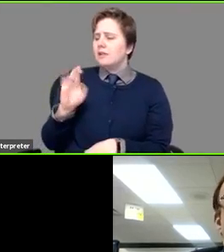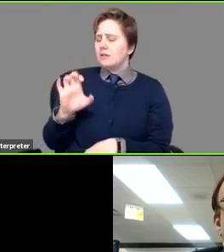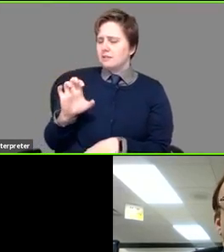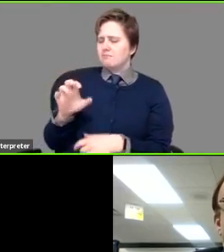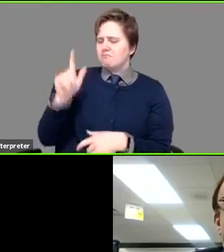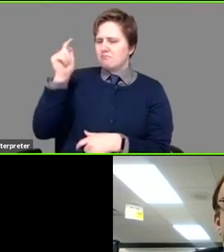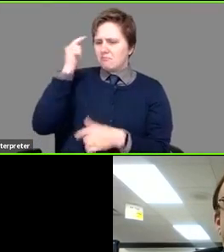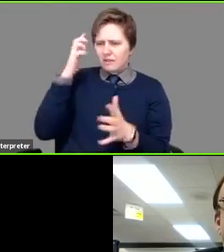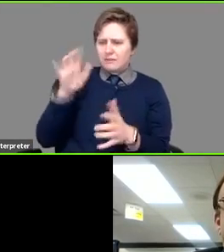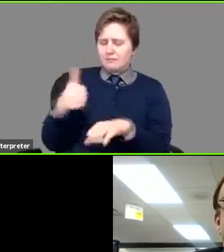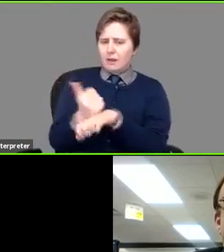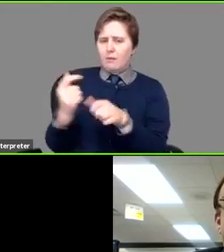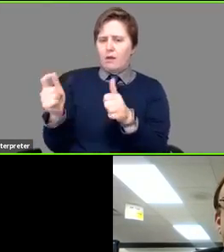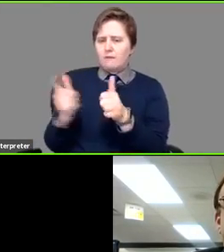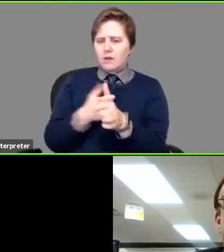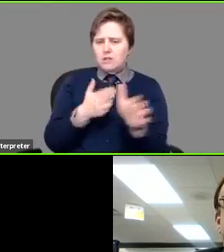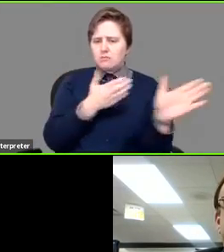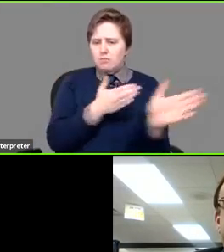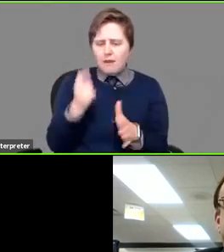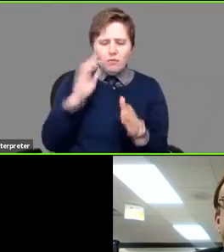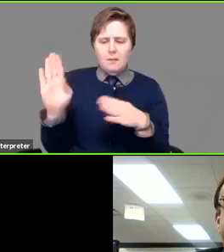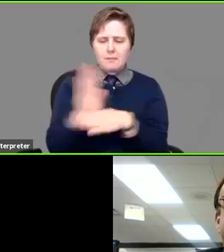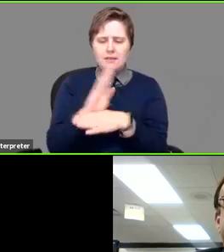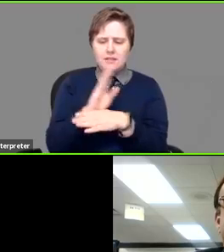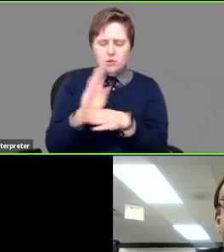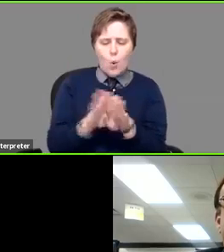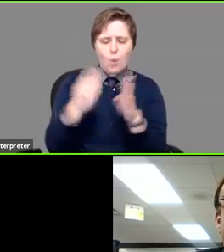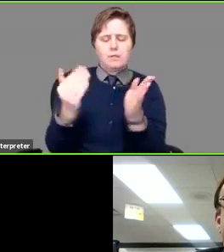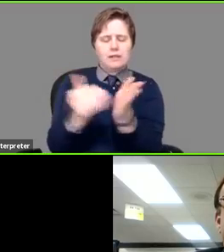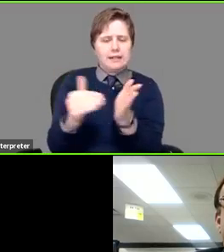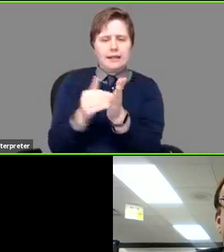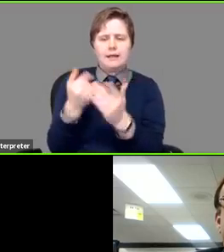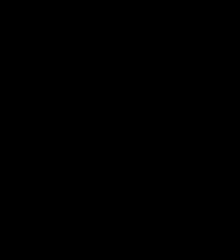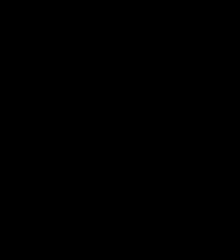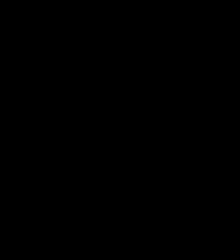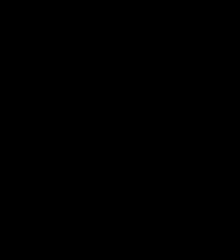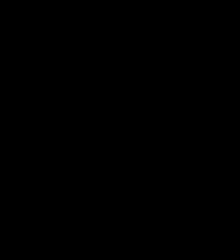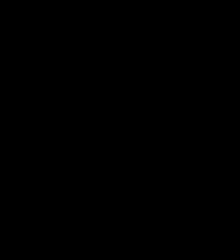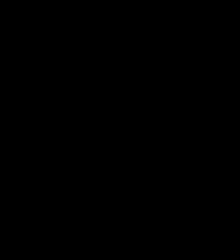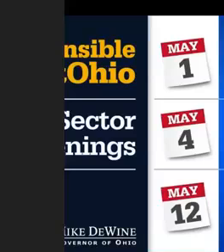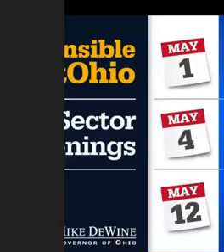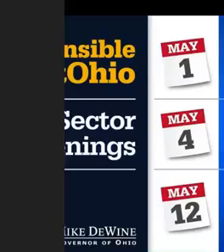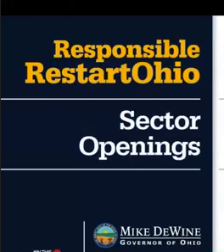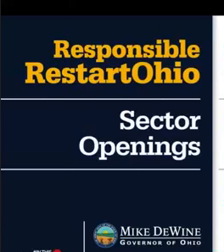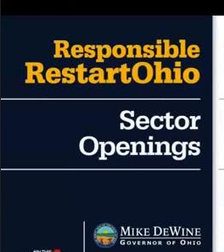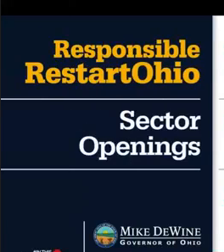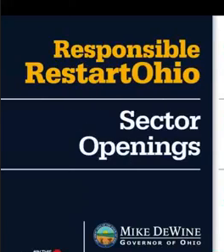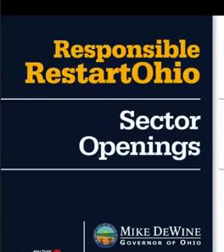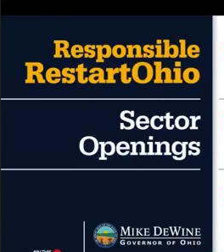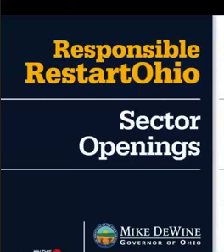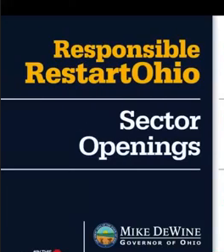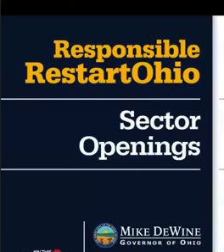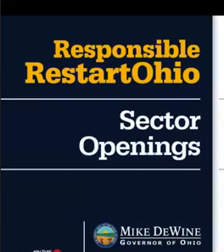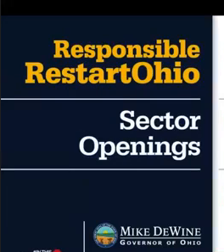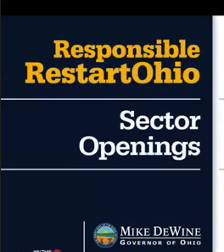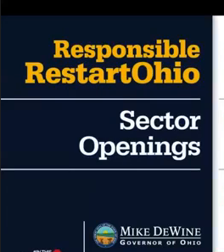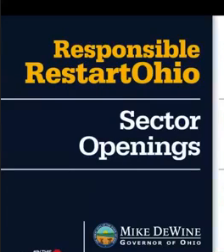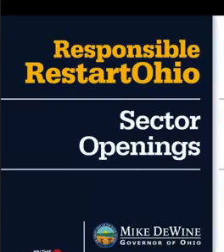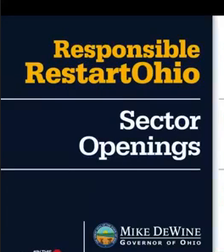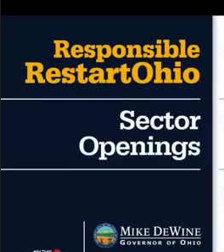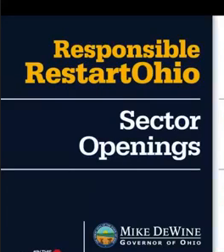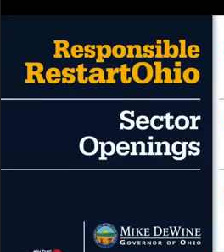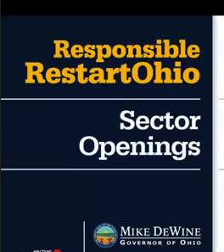the first phase of business restart last week, and we have a graphic to show some of